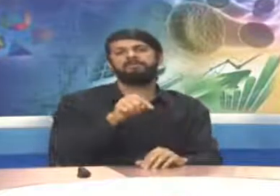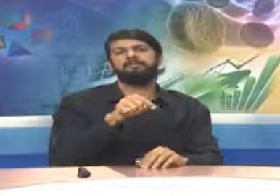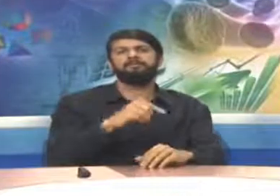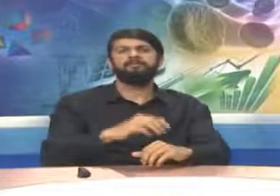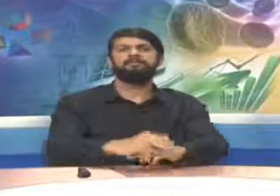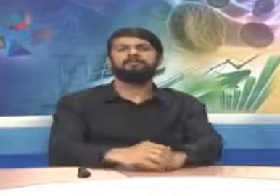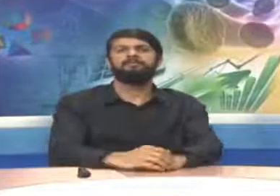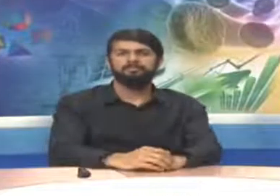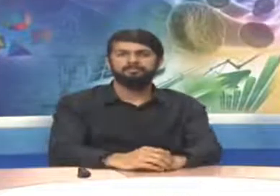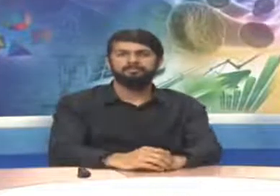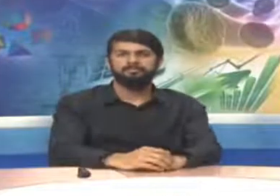development.